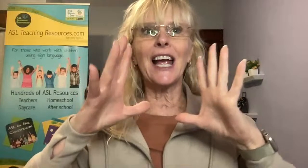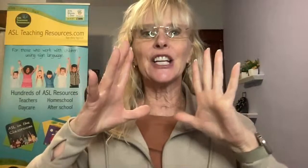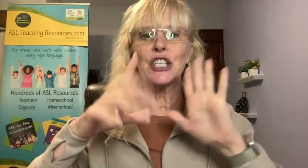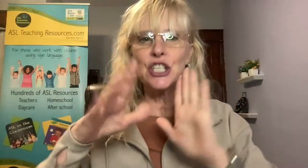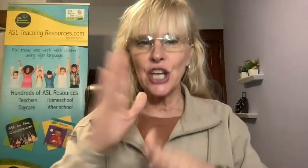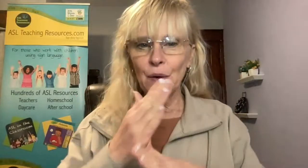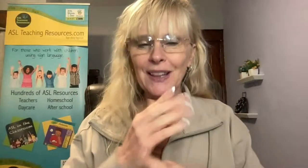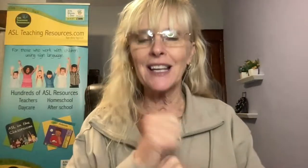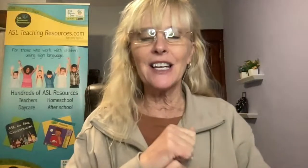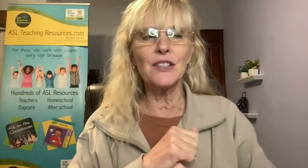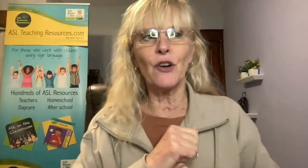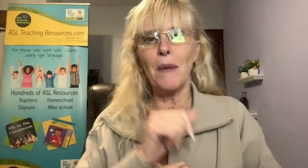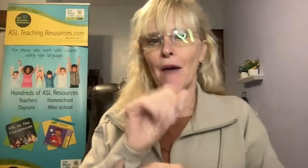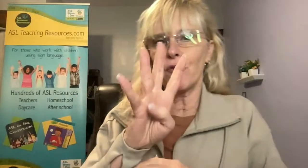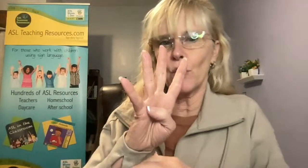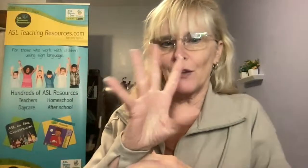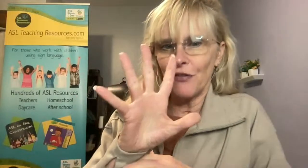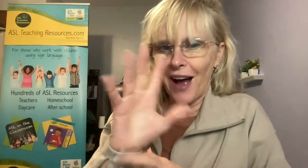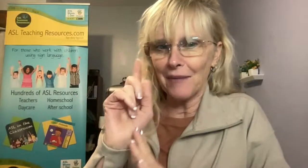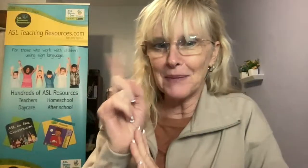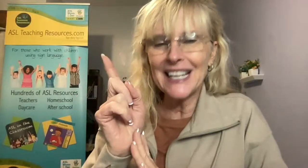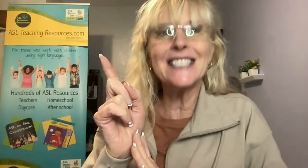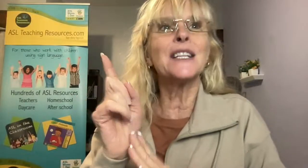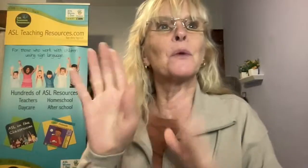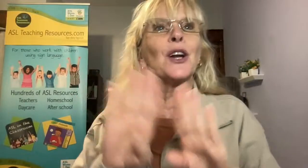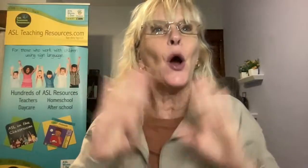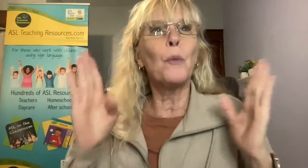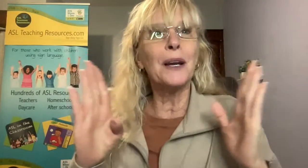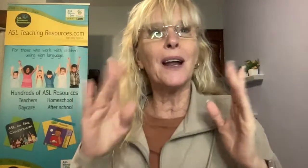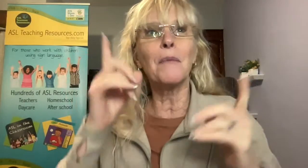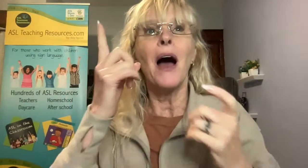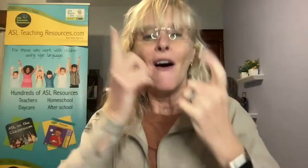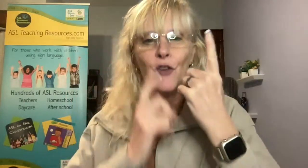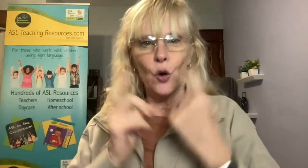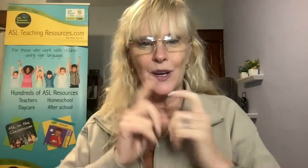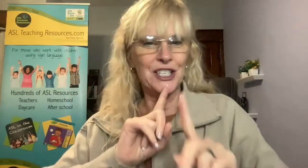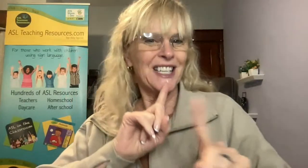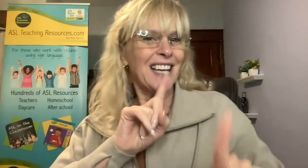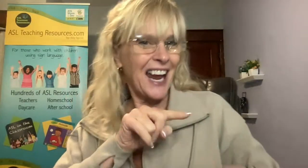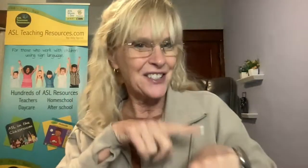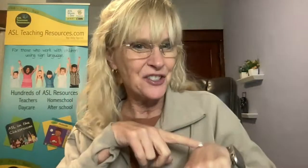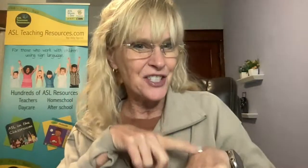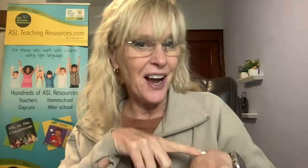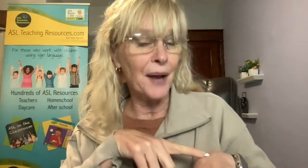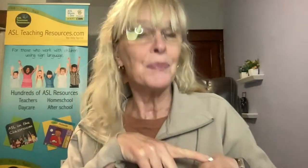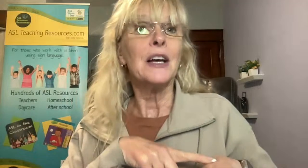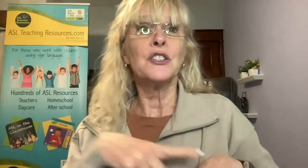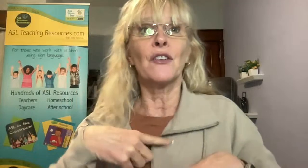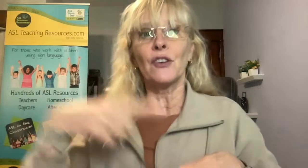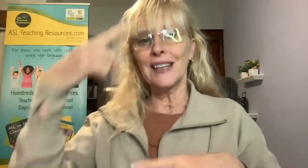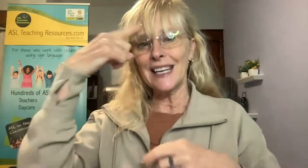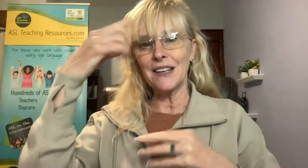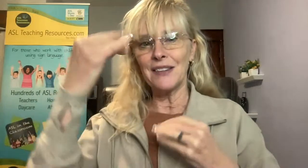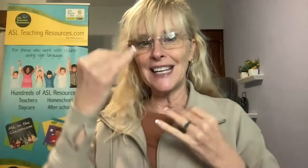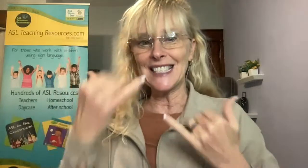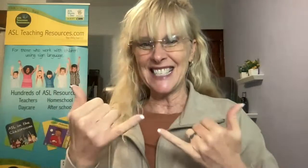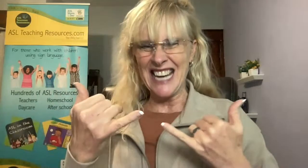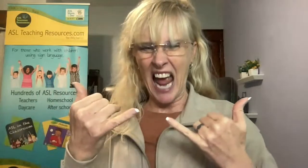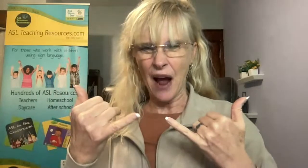and sharing things for about 45 minutes. Then we're going to open it up for question and answer time. So if you're thinking of things